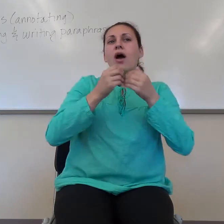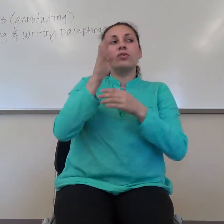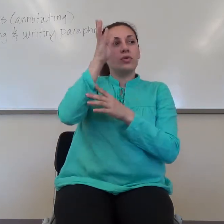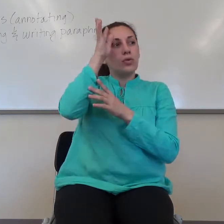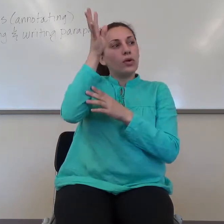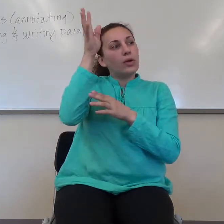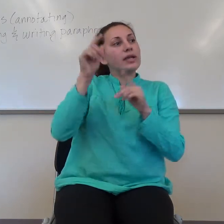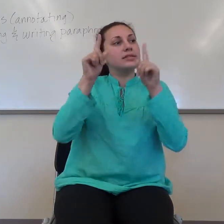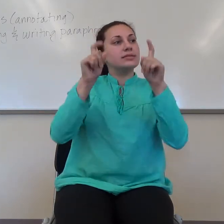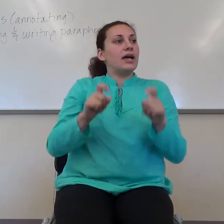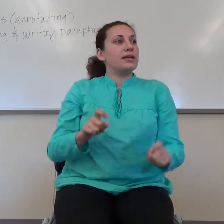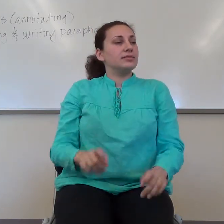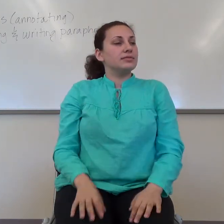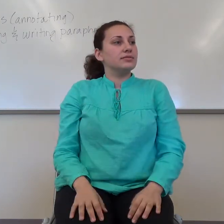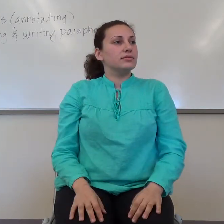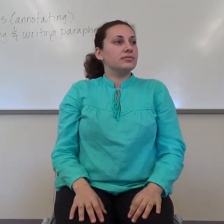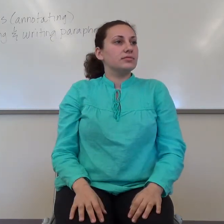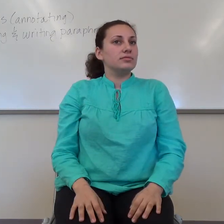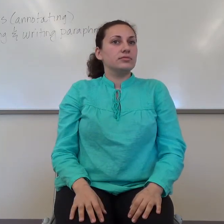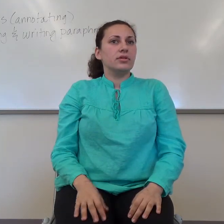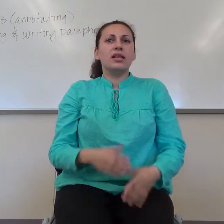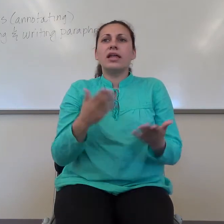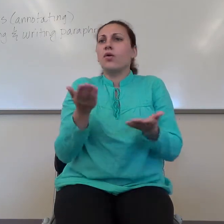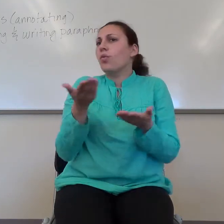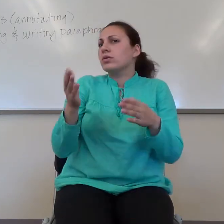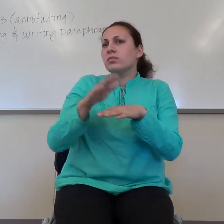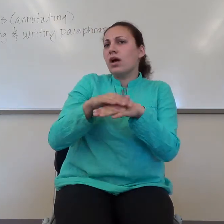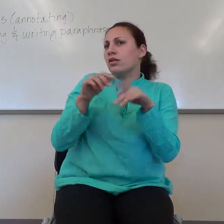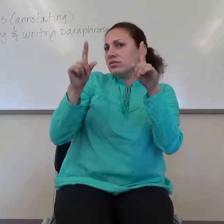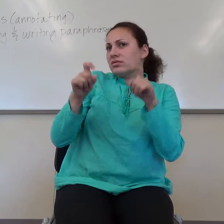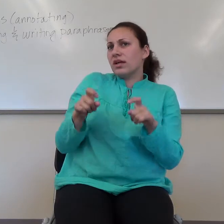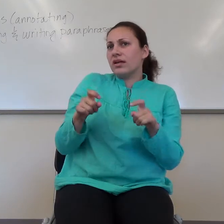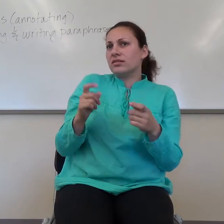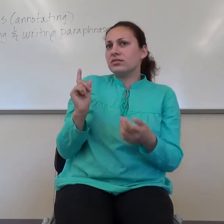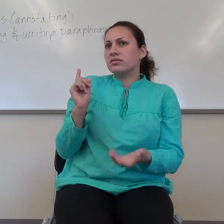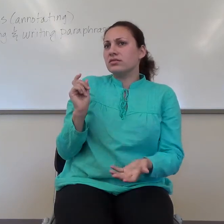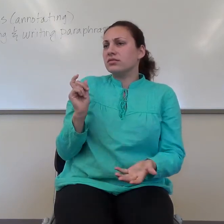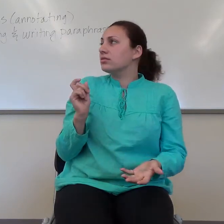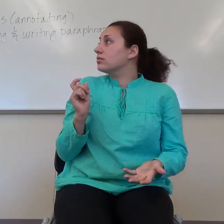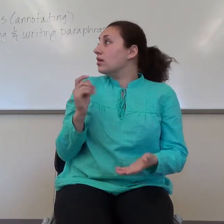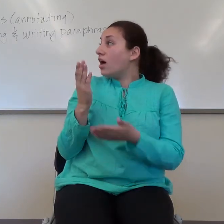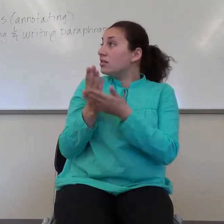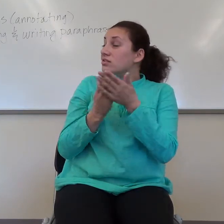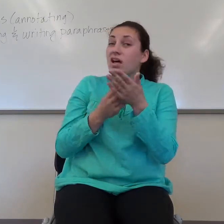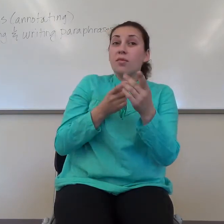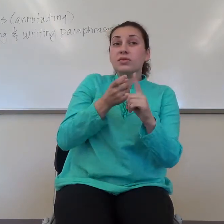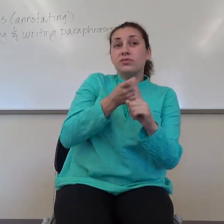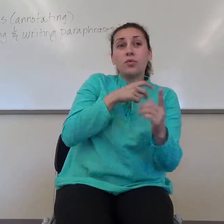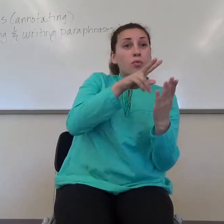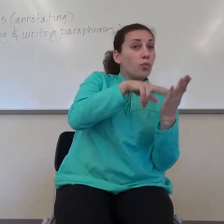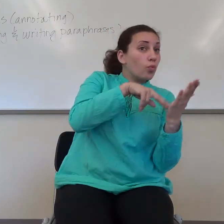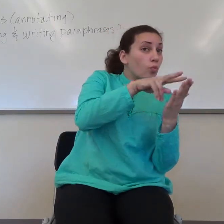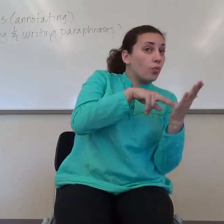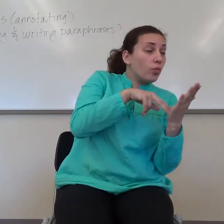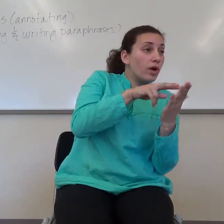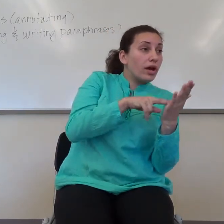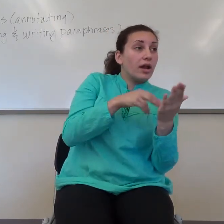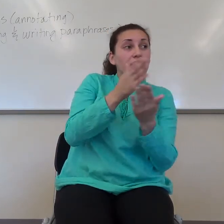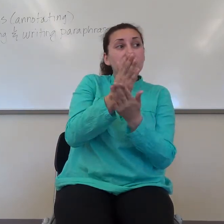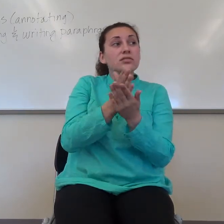I'm saying? What's going to be on here? Some of this stuff is from the reading, some of it's from our vocabulary